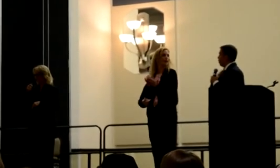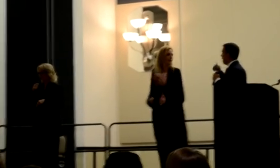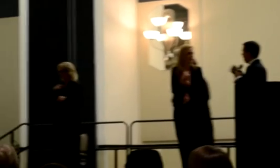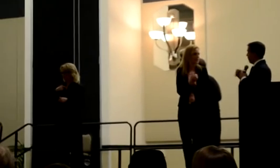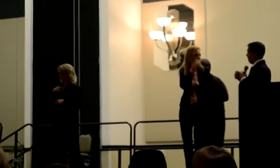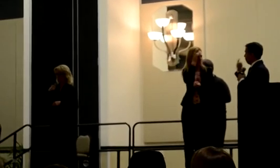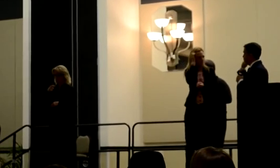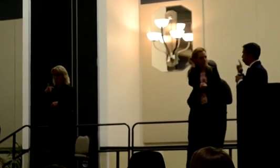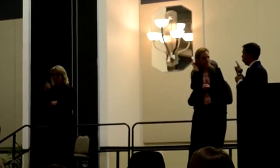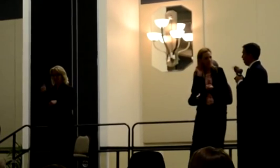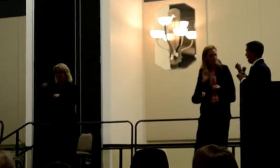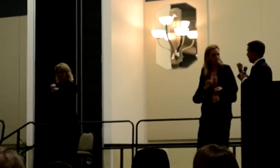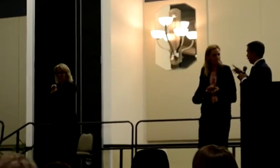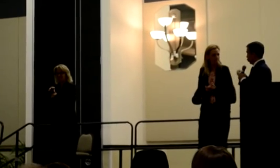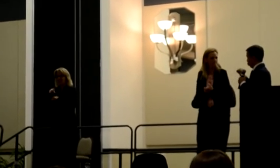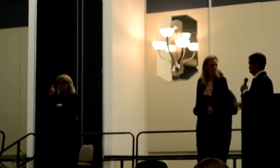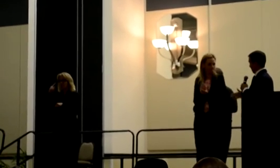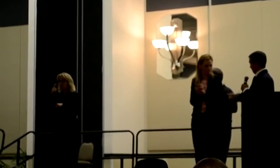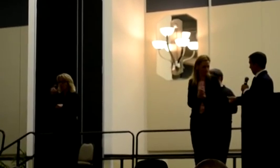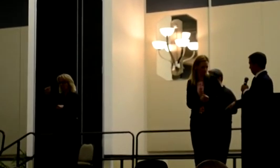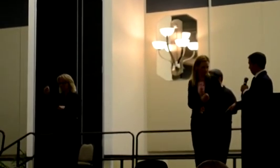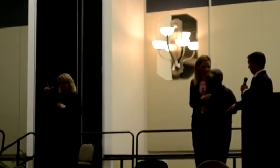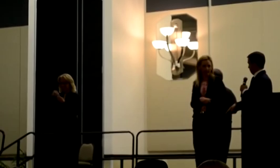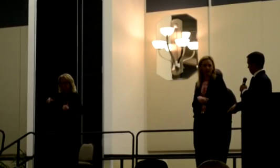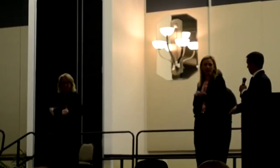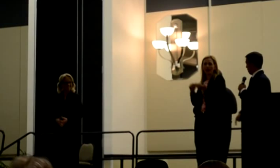advice for ASL students?